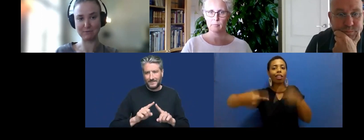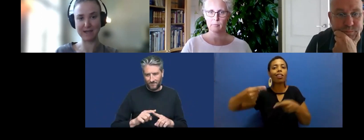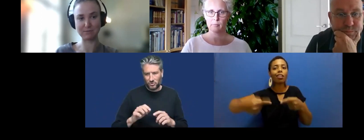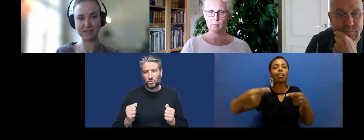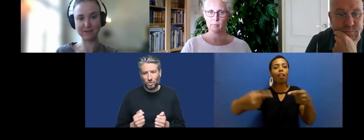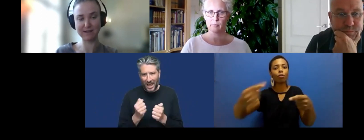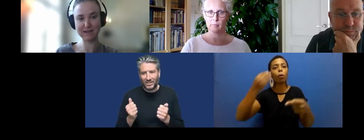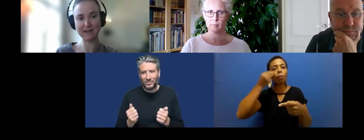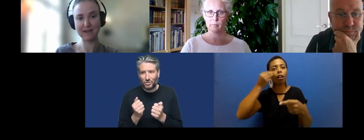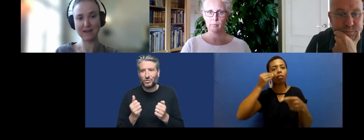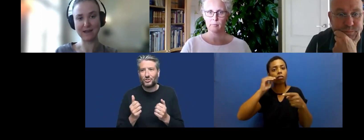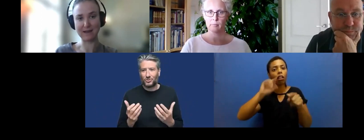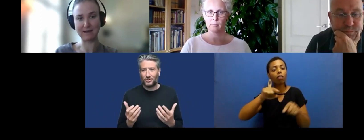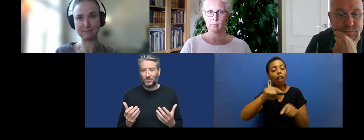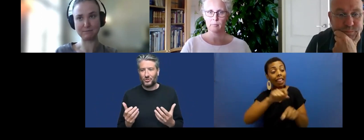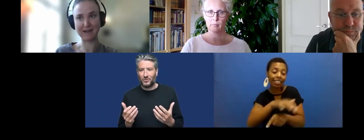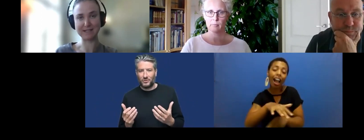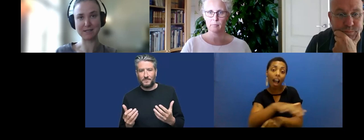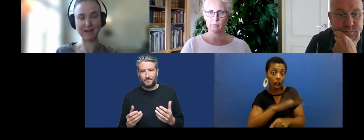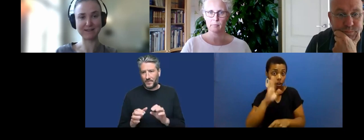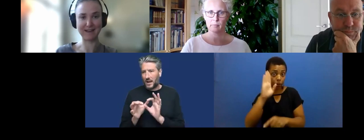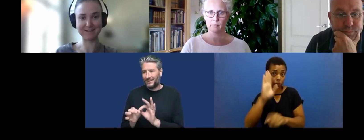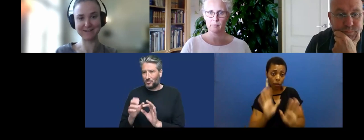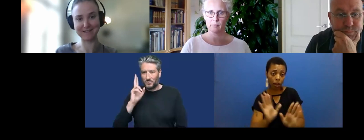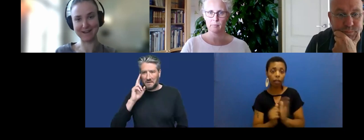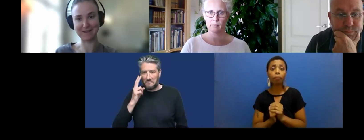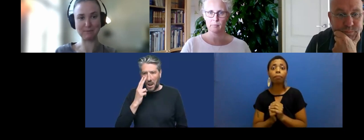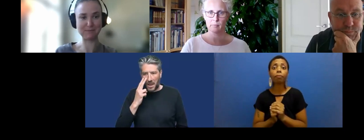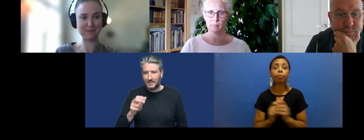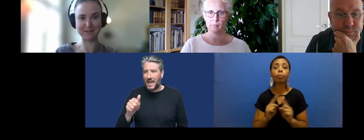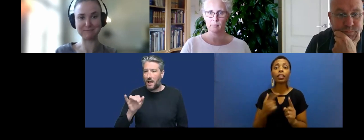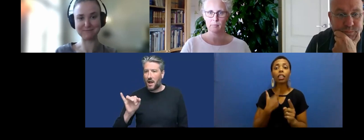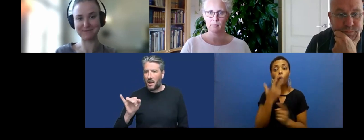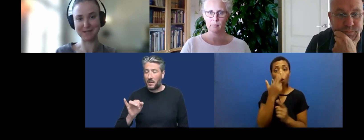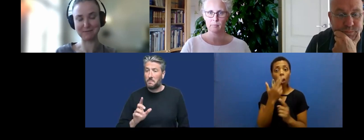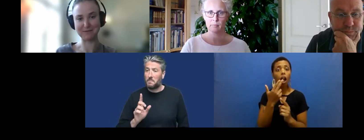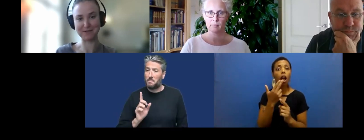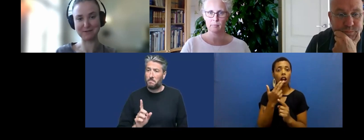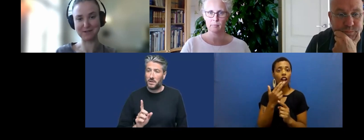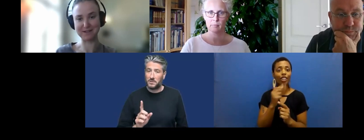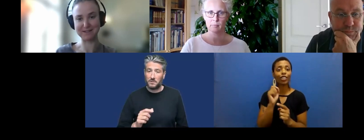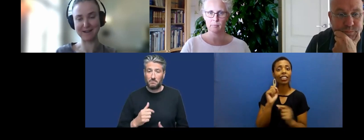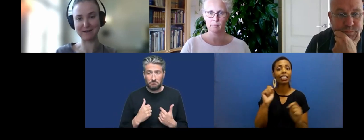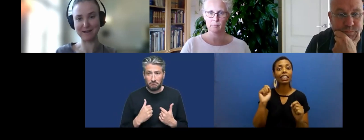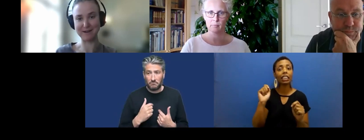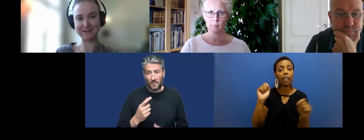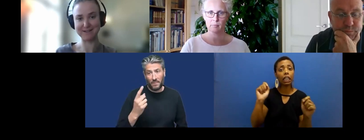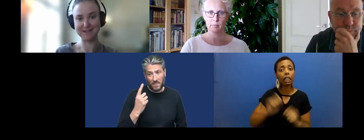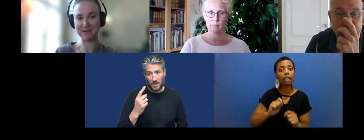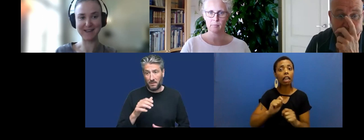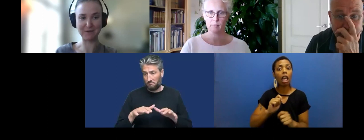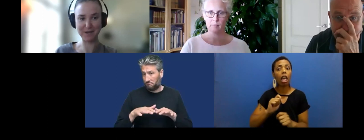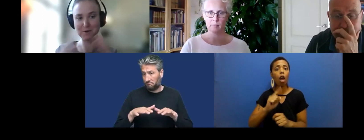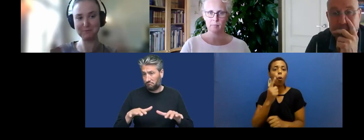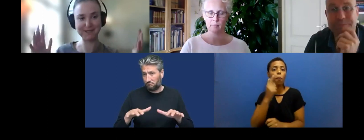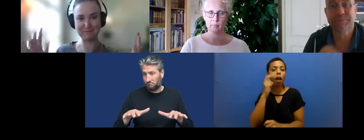this domain specifically, but I suspect that there might be some clever solutions that appear.